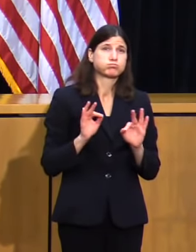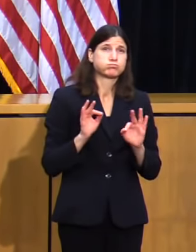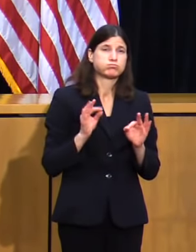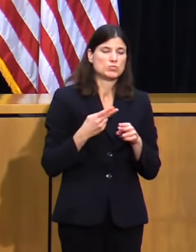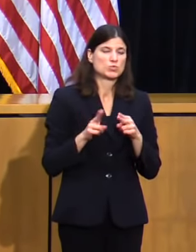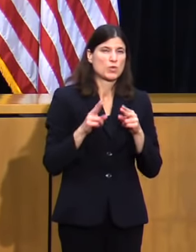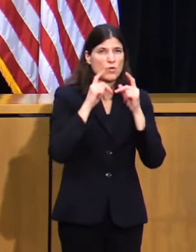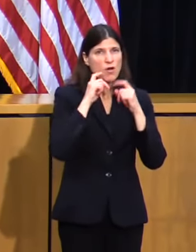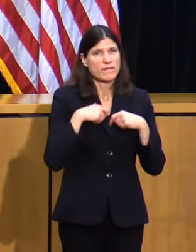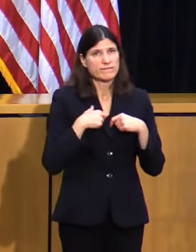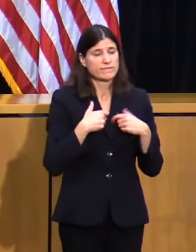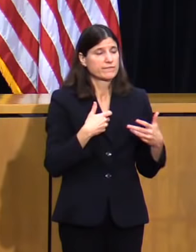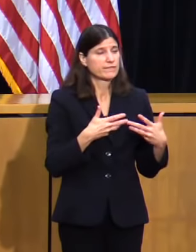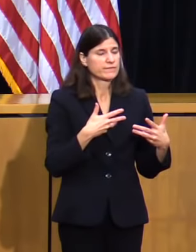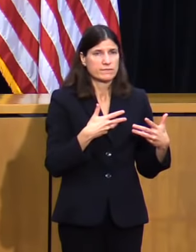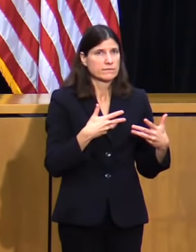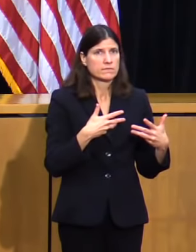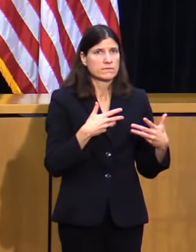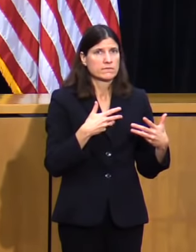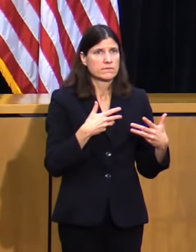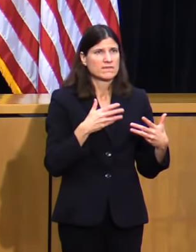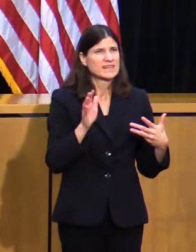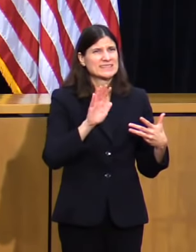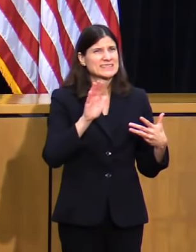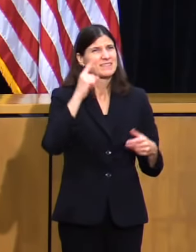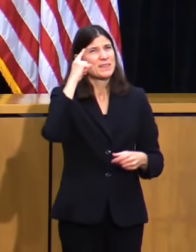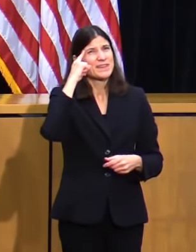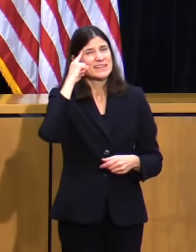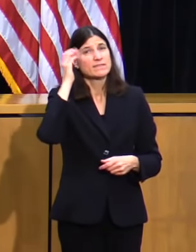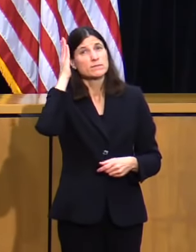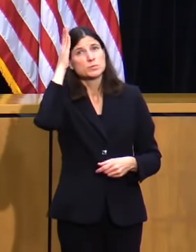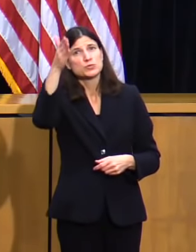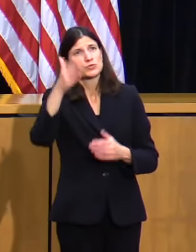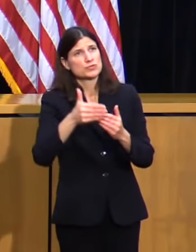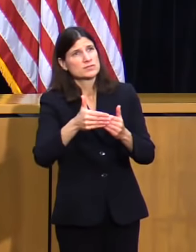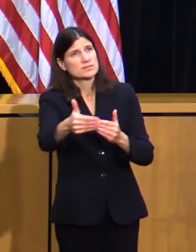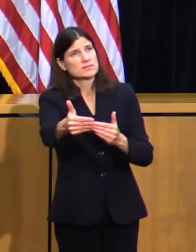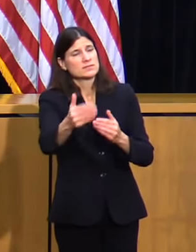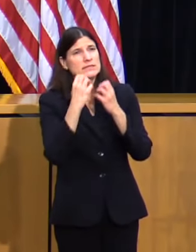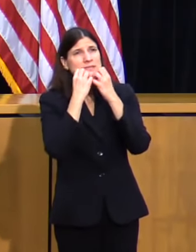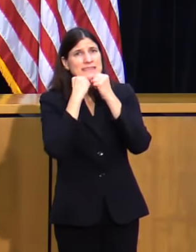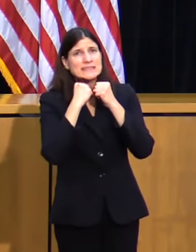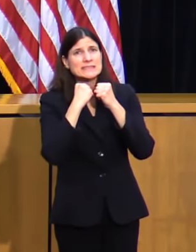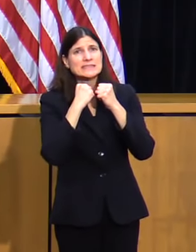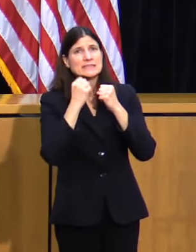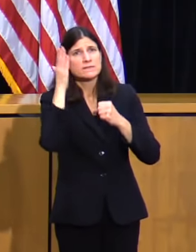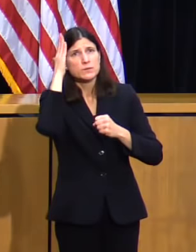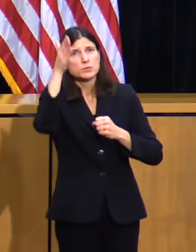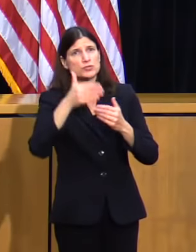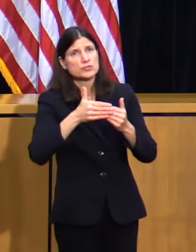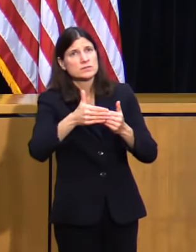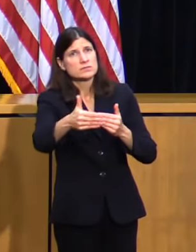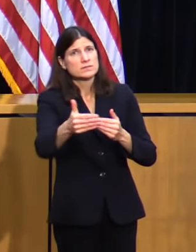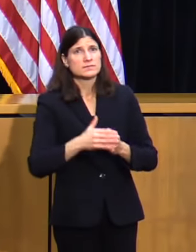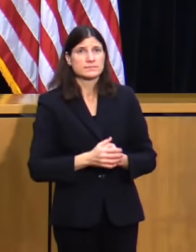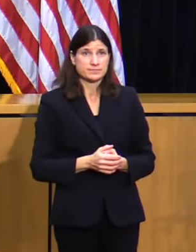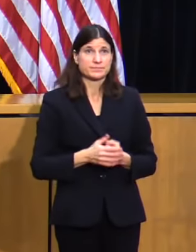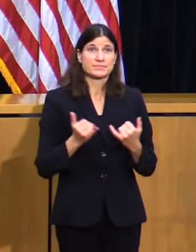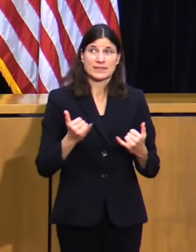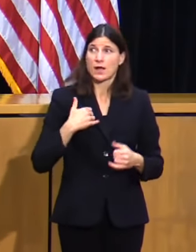these very simple strategies into everything they do. And with that, I'll turn it over to